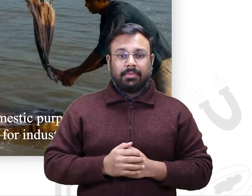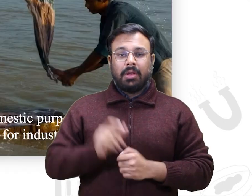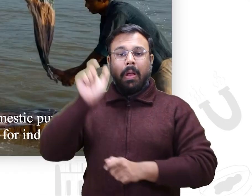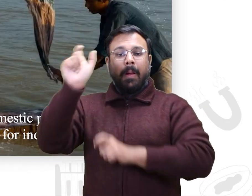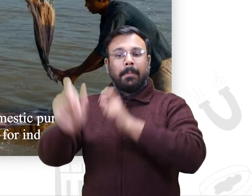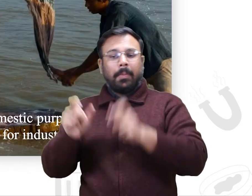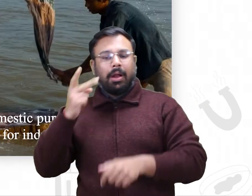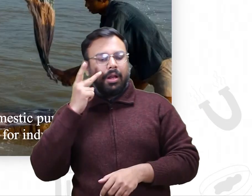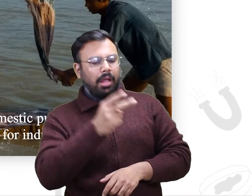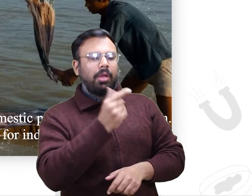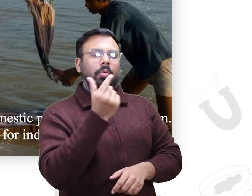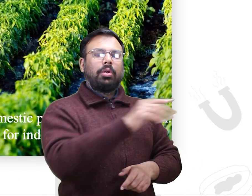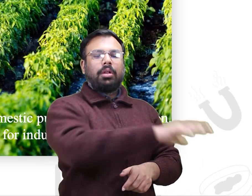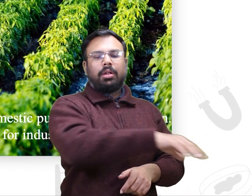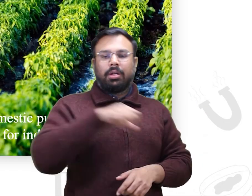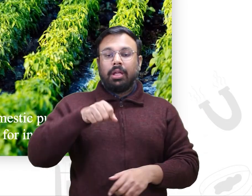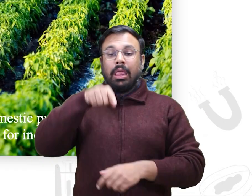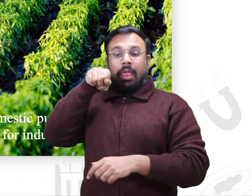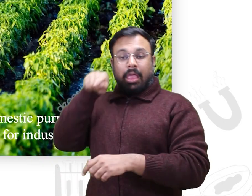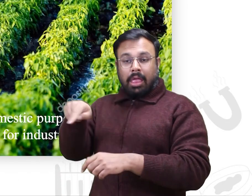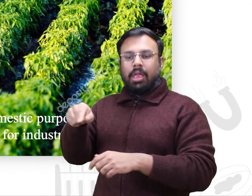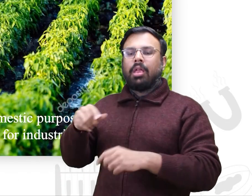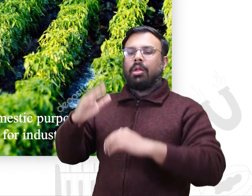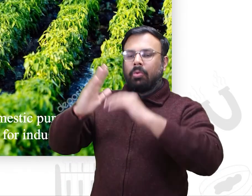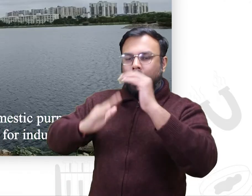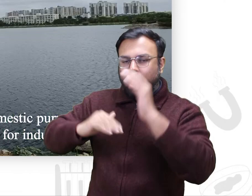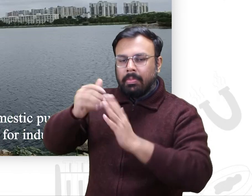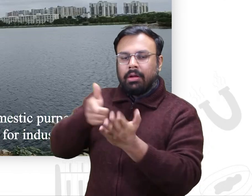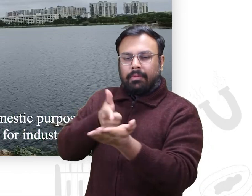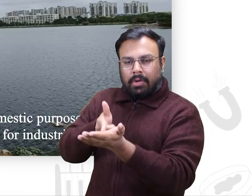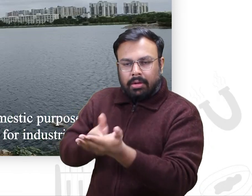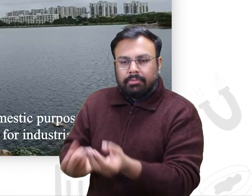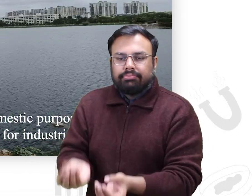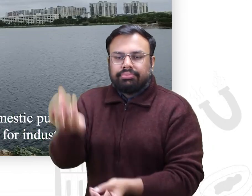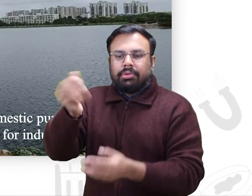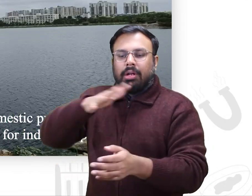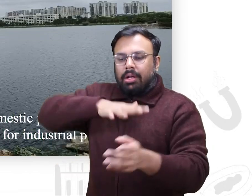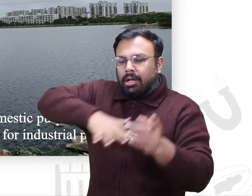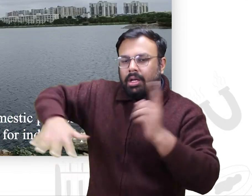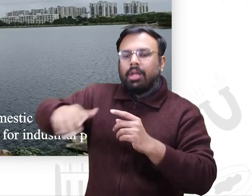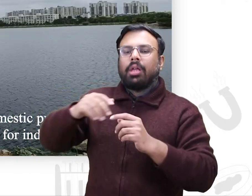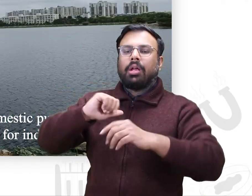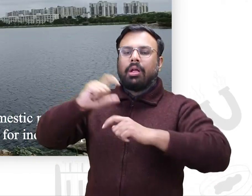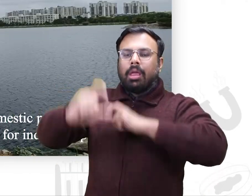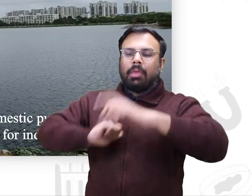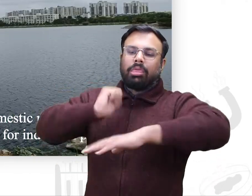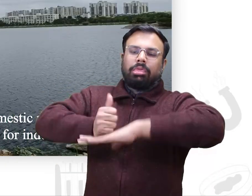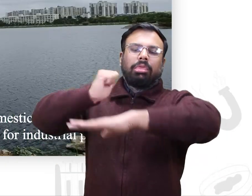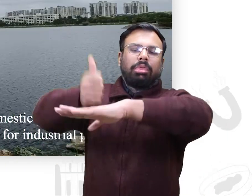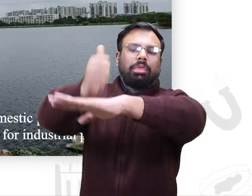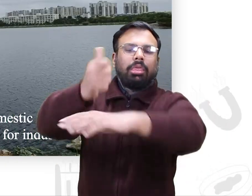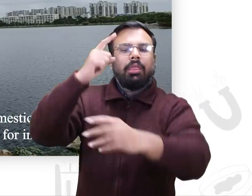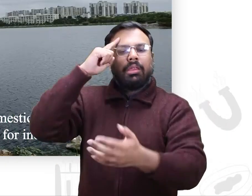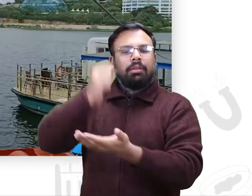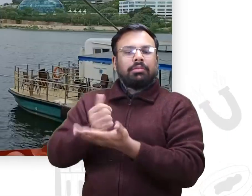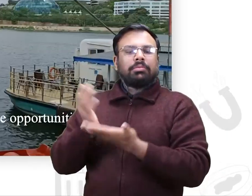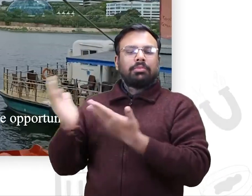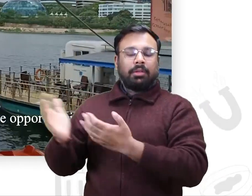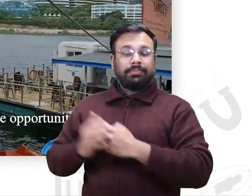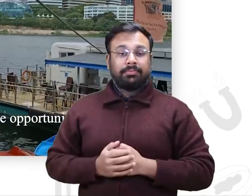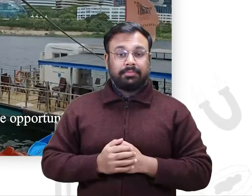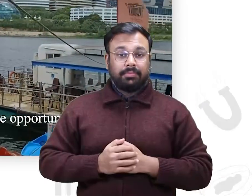The people use water from the lakes for domestic purposes and irrigation. The water from the lakes may be used for industrial